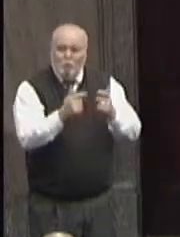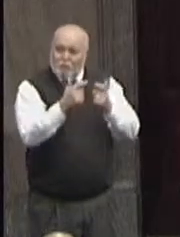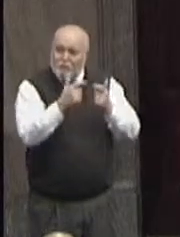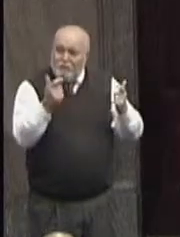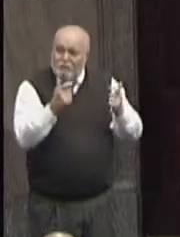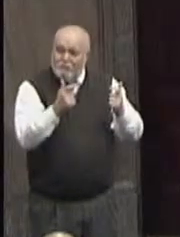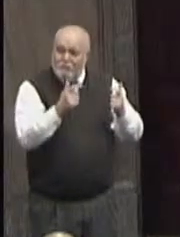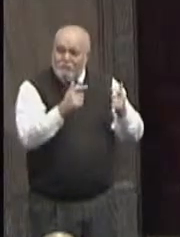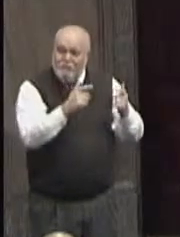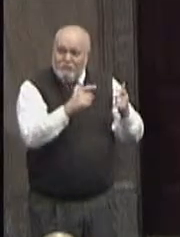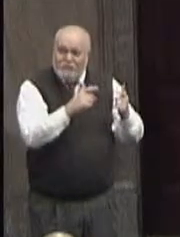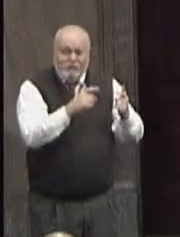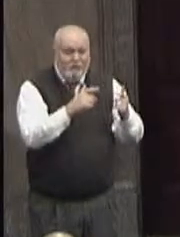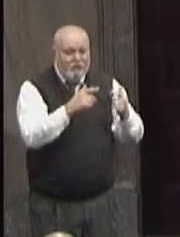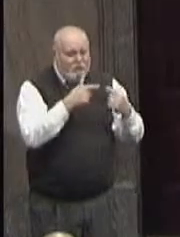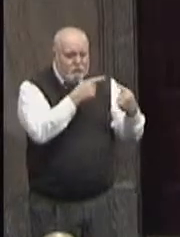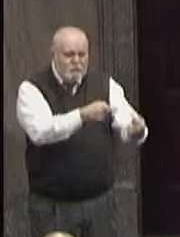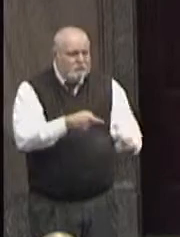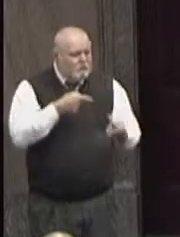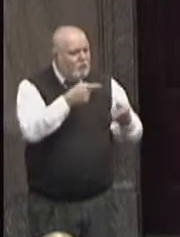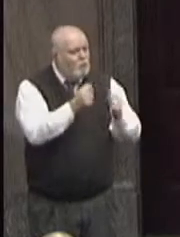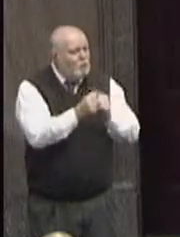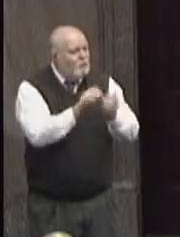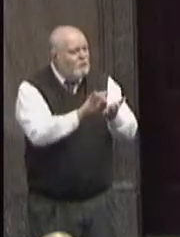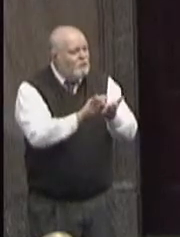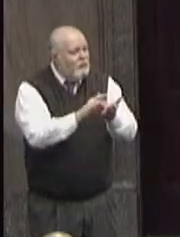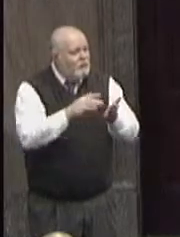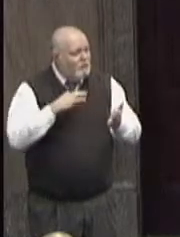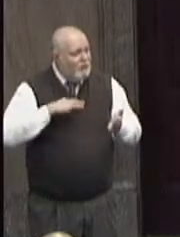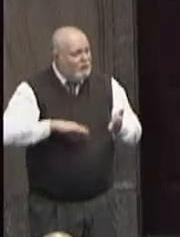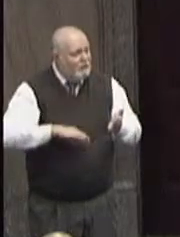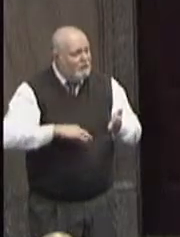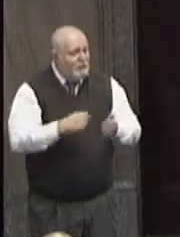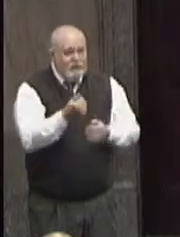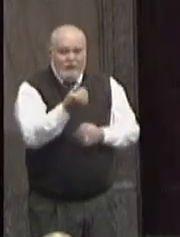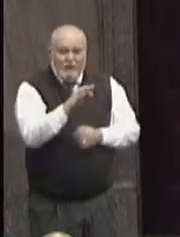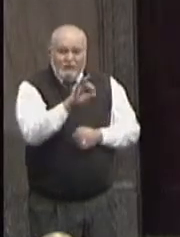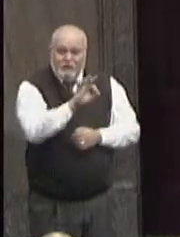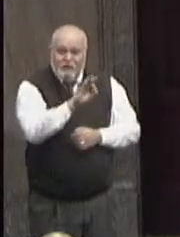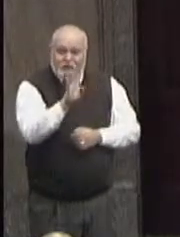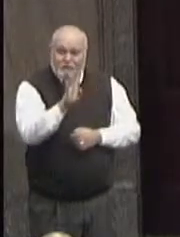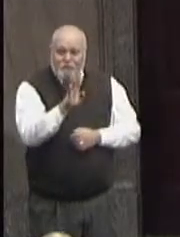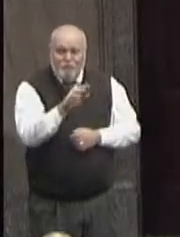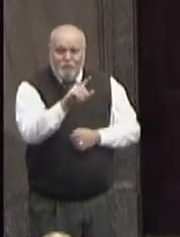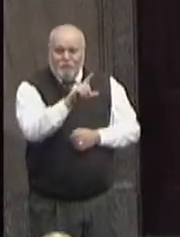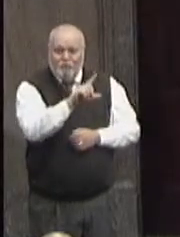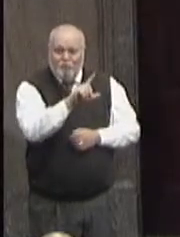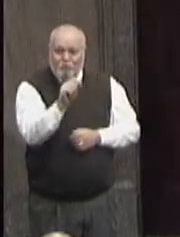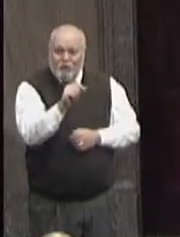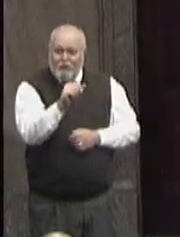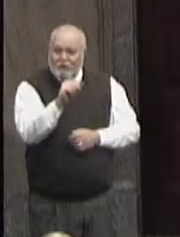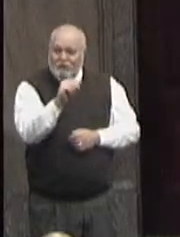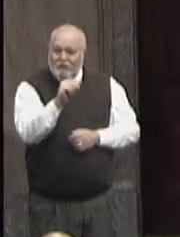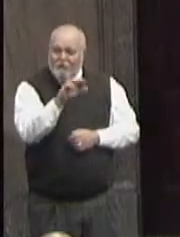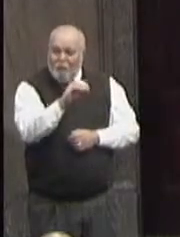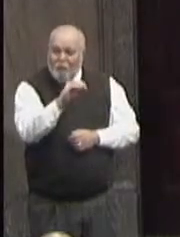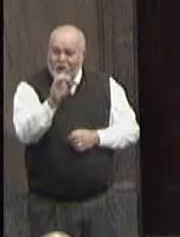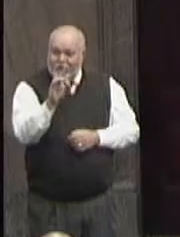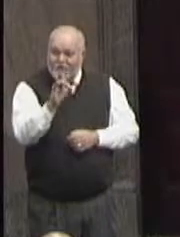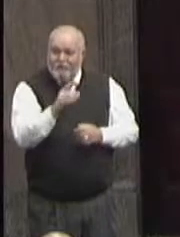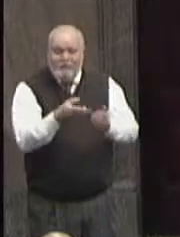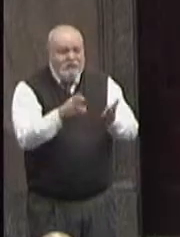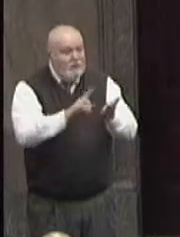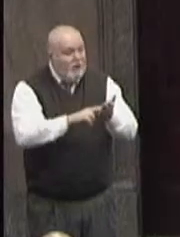on medical benefits. In 1994 to 2008, contracts were settled with the average